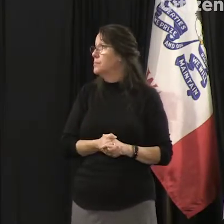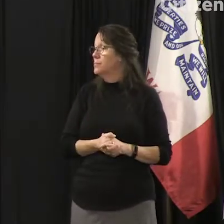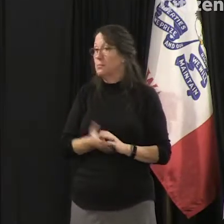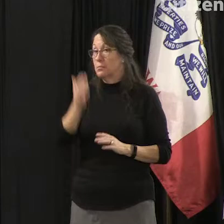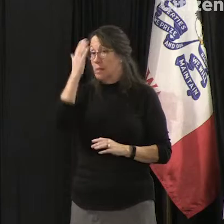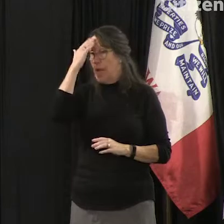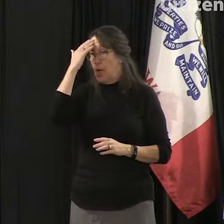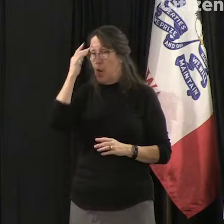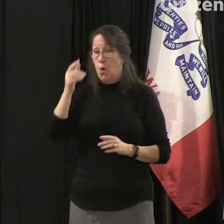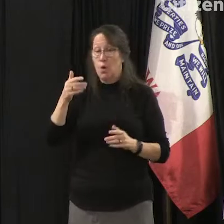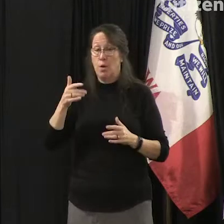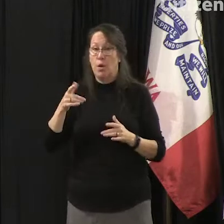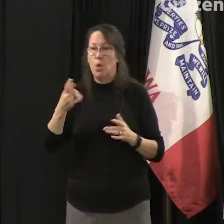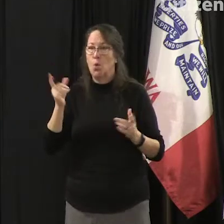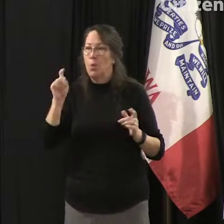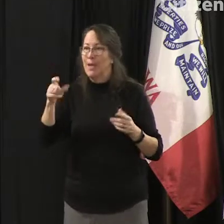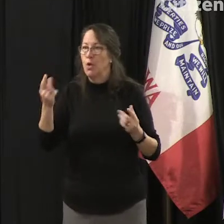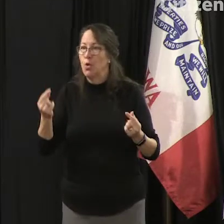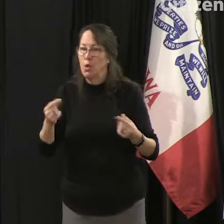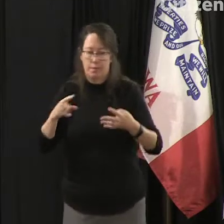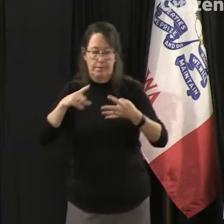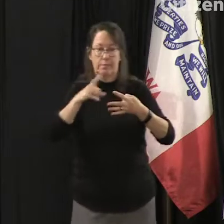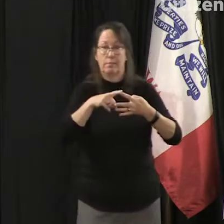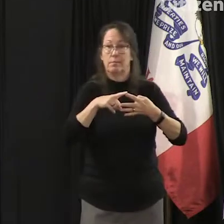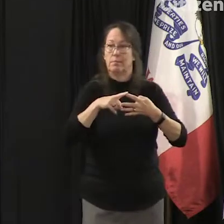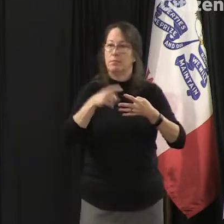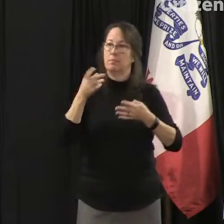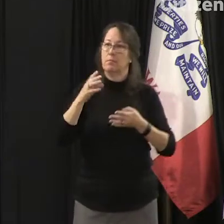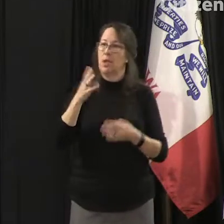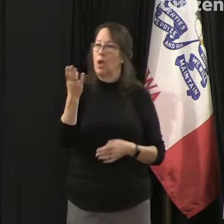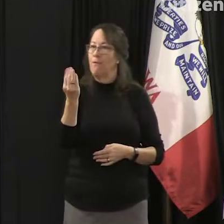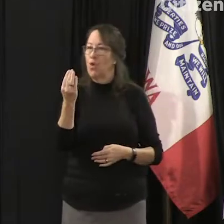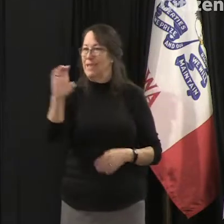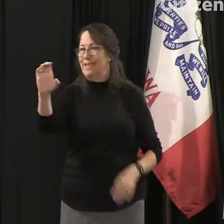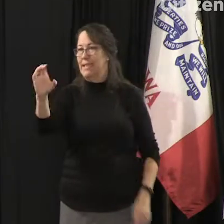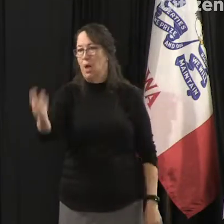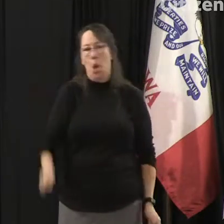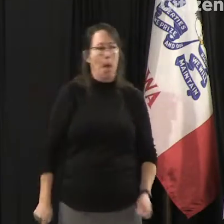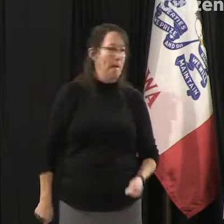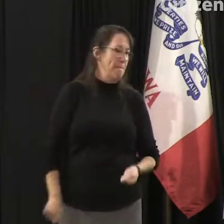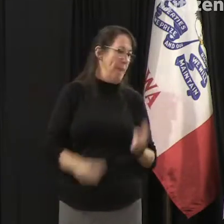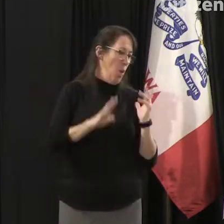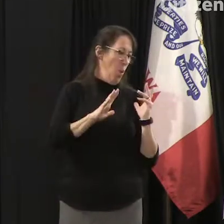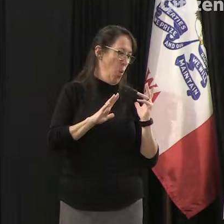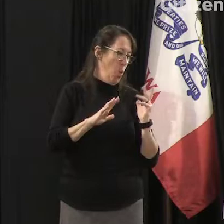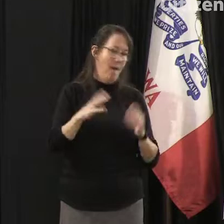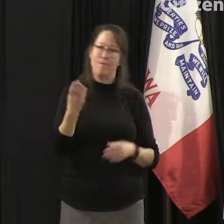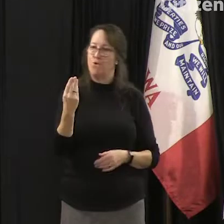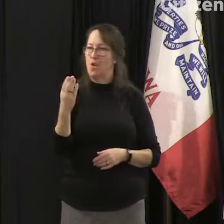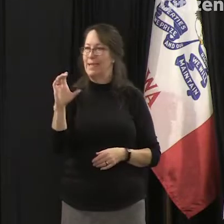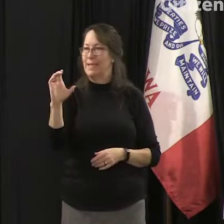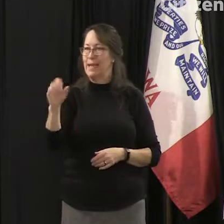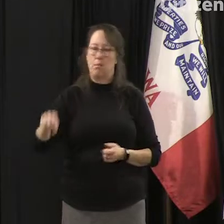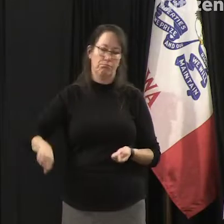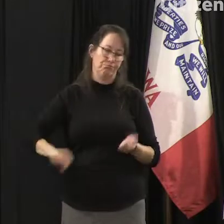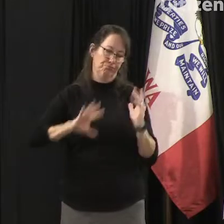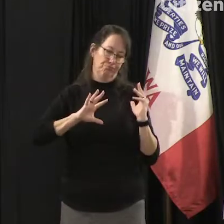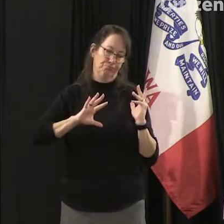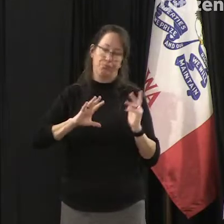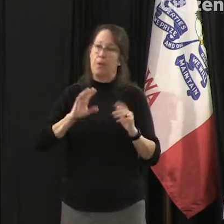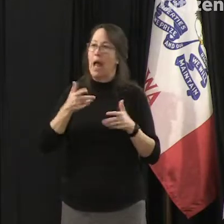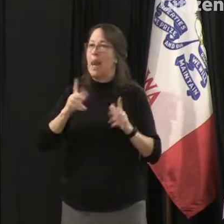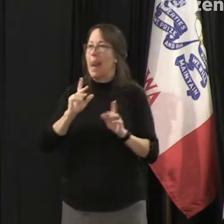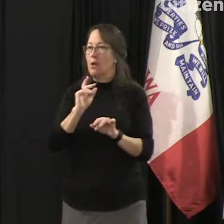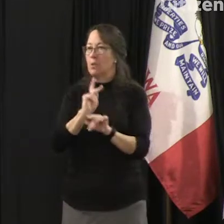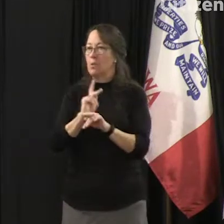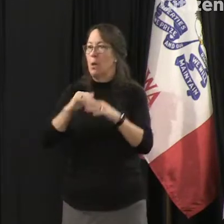I know you're ahead of me on this. What do we need to do? First thing, abolish 14C. Abolish 14C that allows